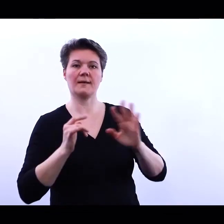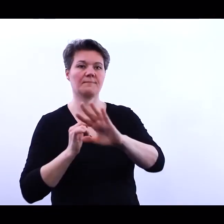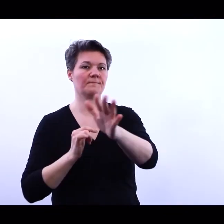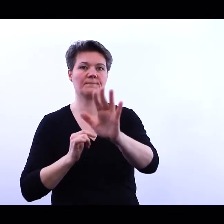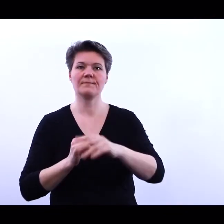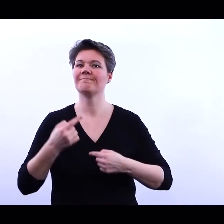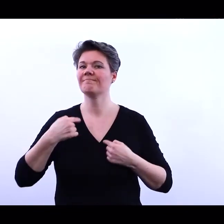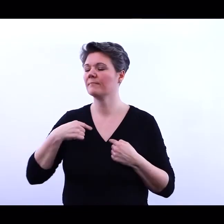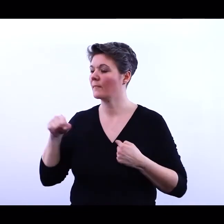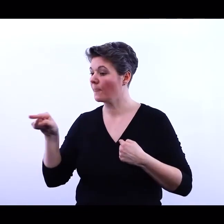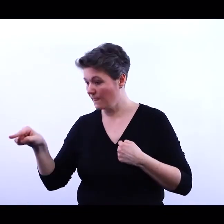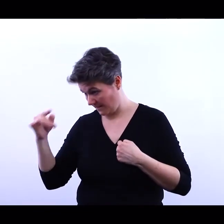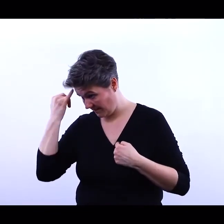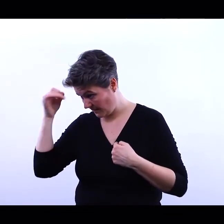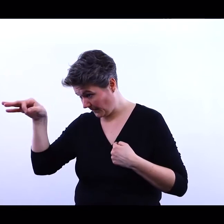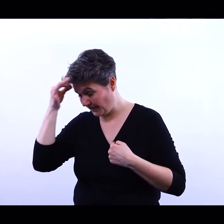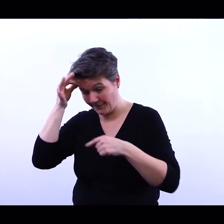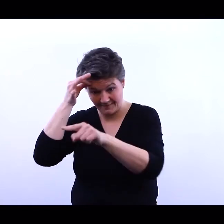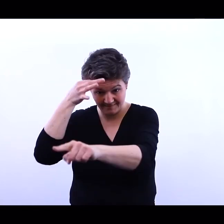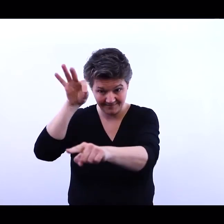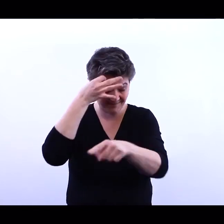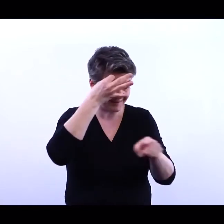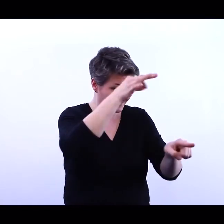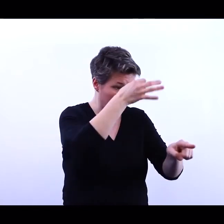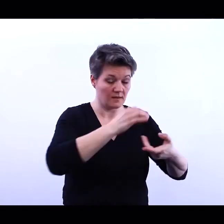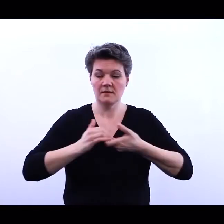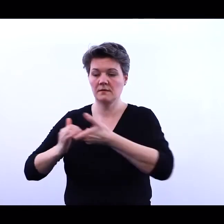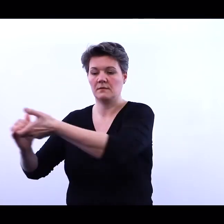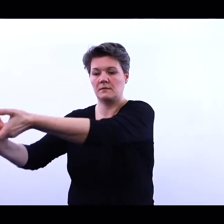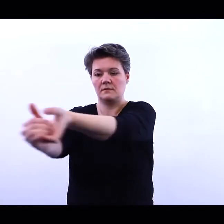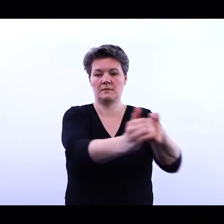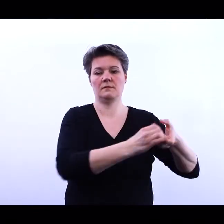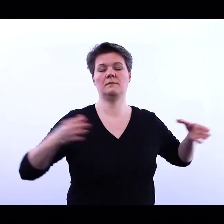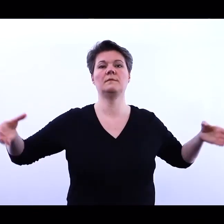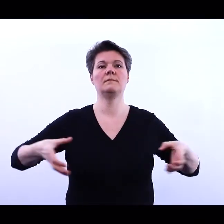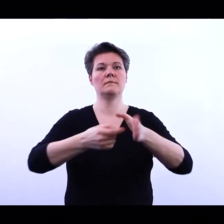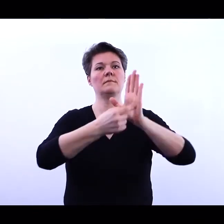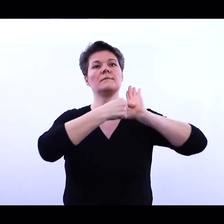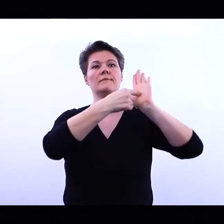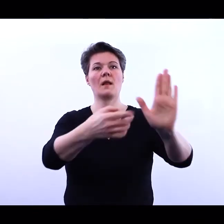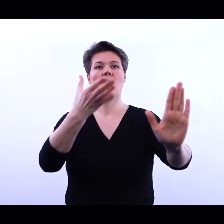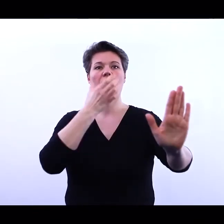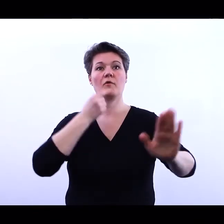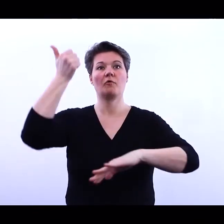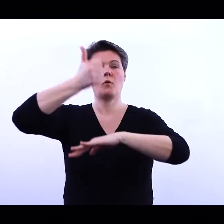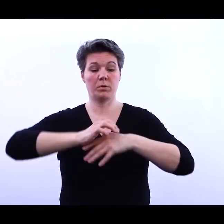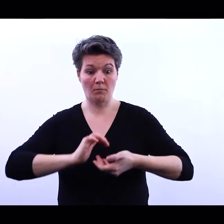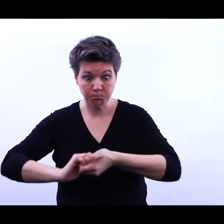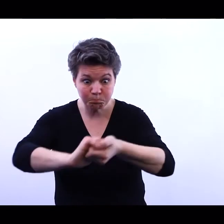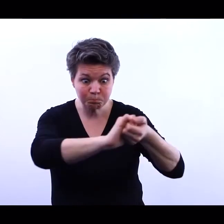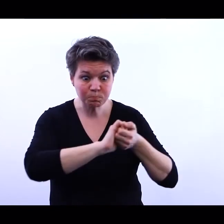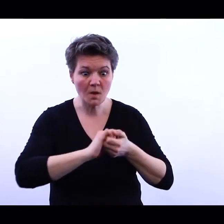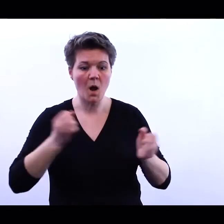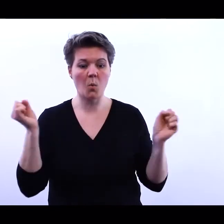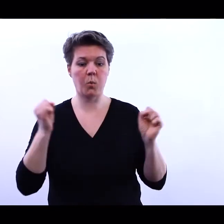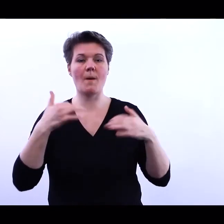from different teams who can say, yeah, we want to move all these things forward. What does that look like in our organization,